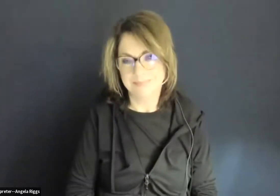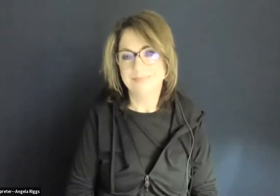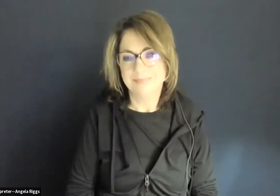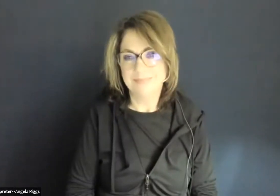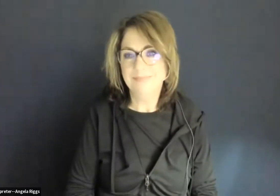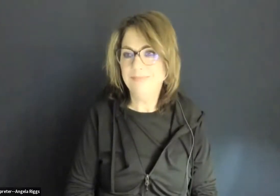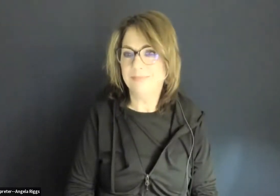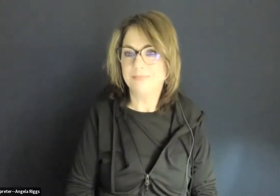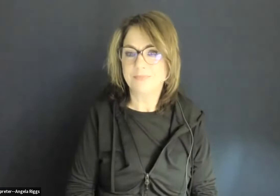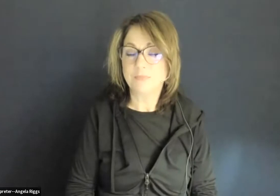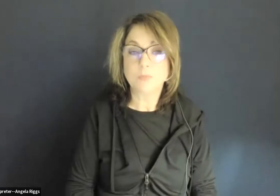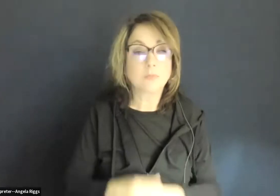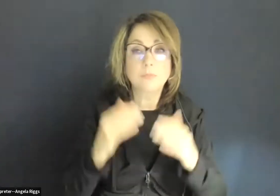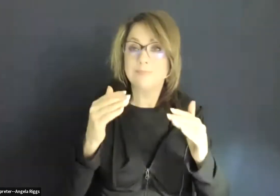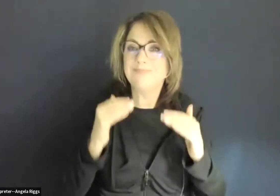let's go to the next slide.